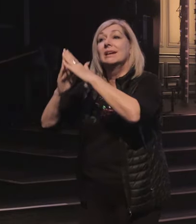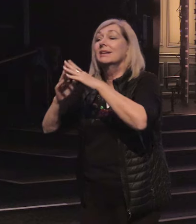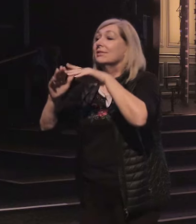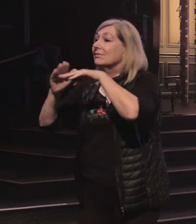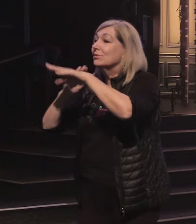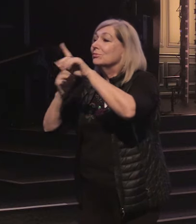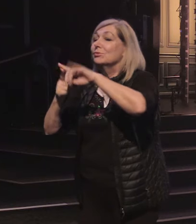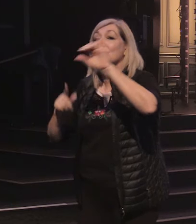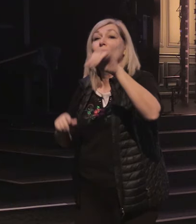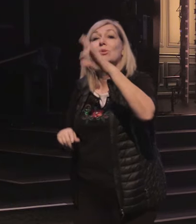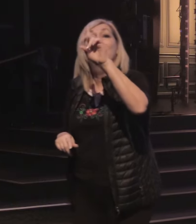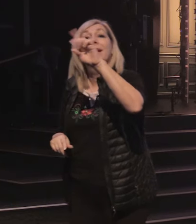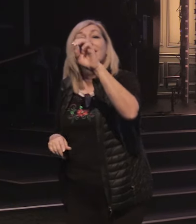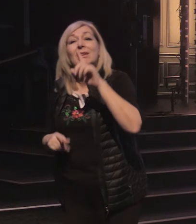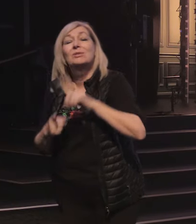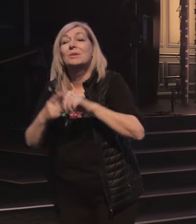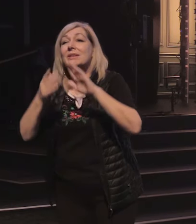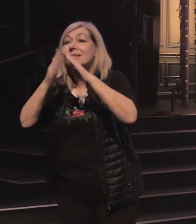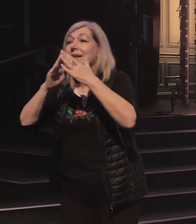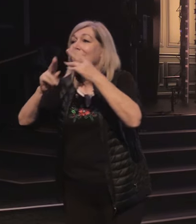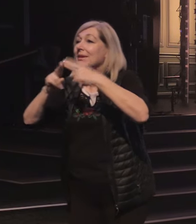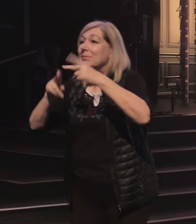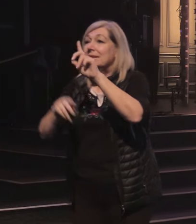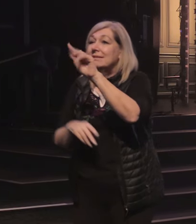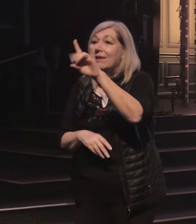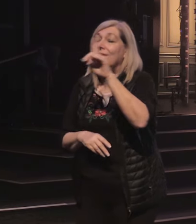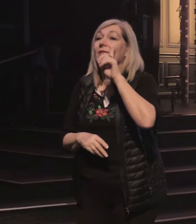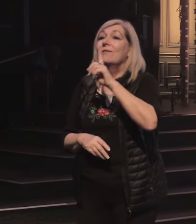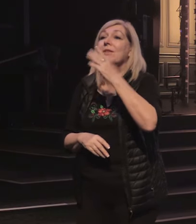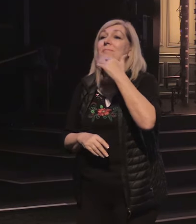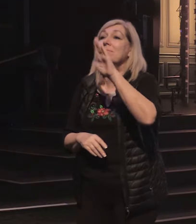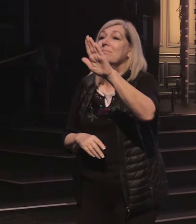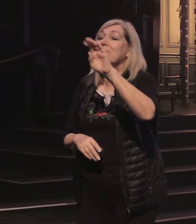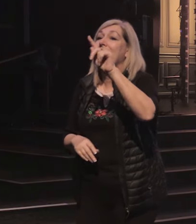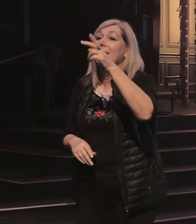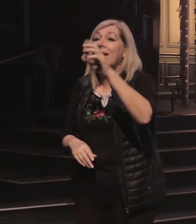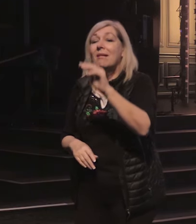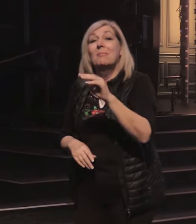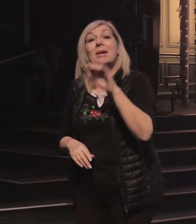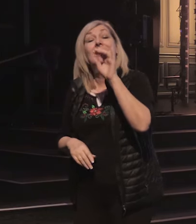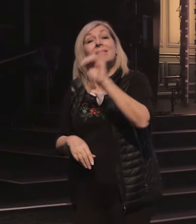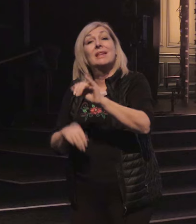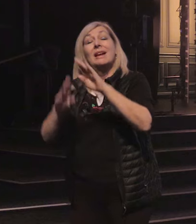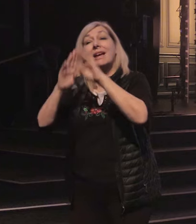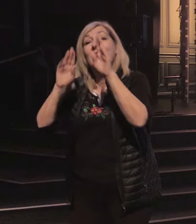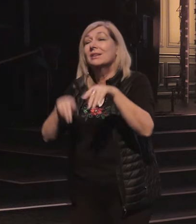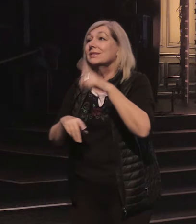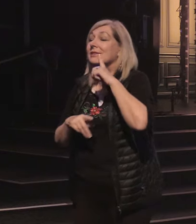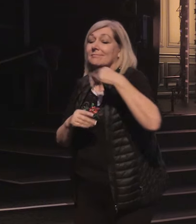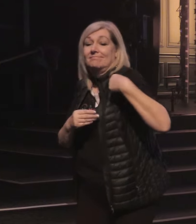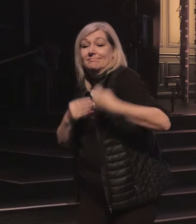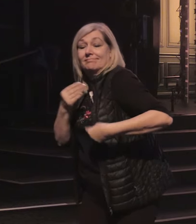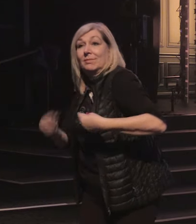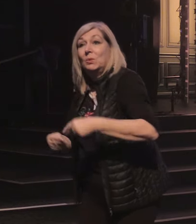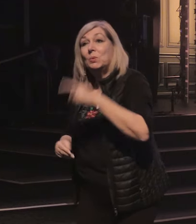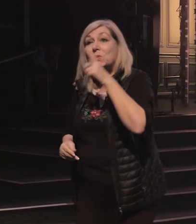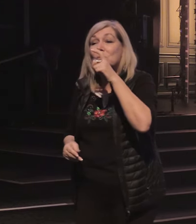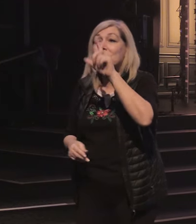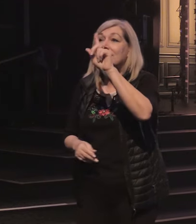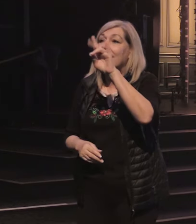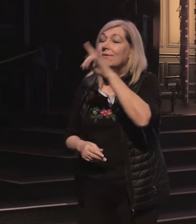Judea, to the city of David, which is called Bethlehem, because he was of the house and lineage of David, to be registered